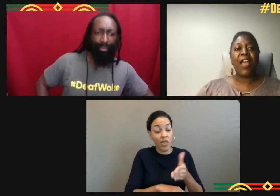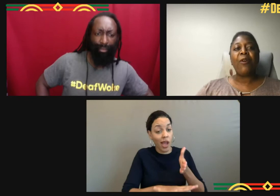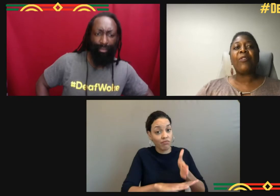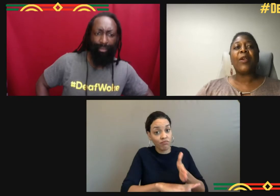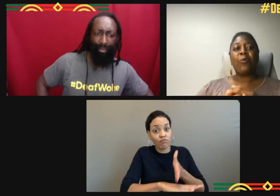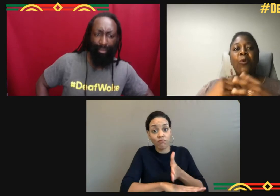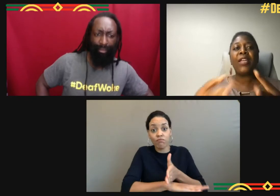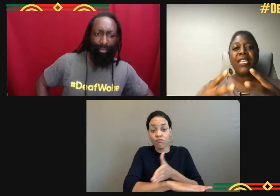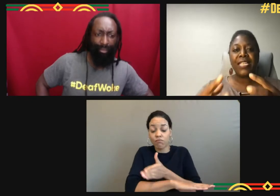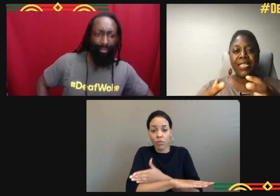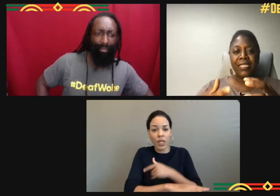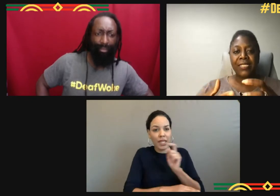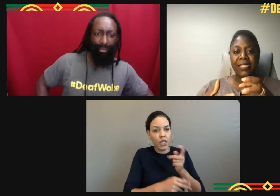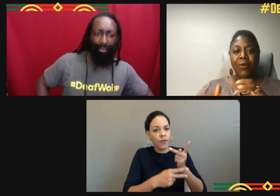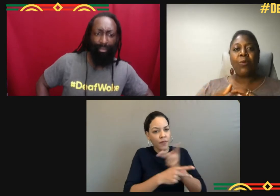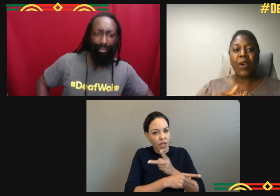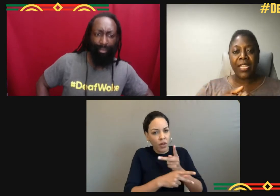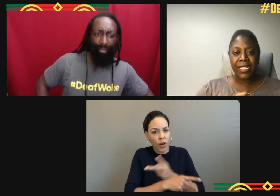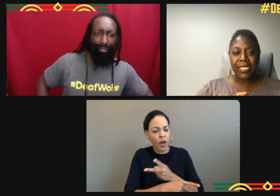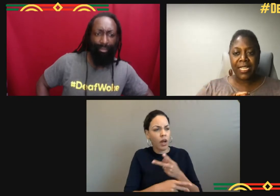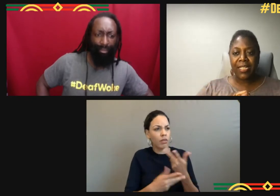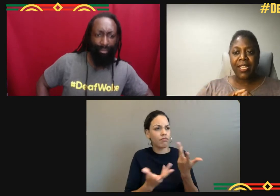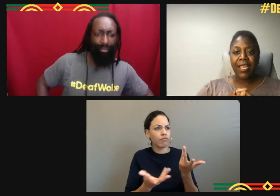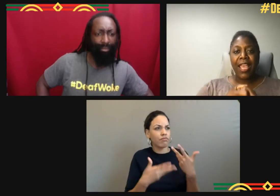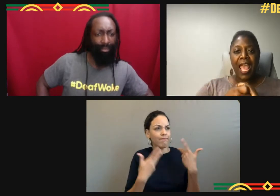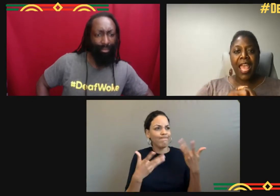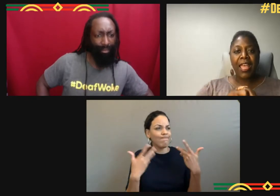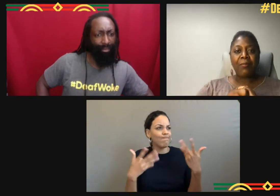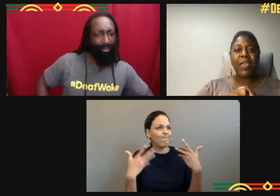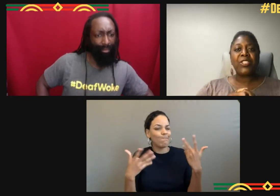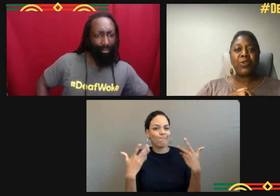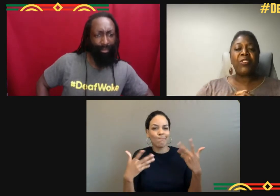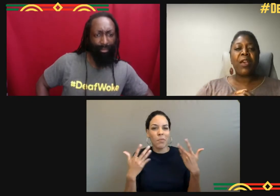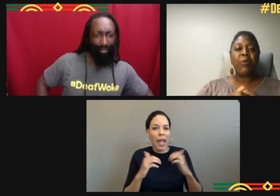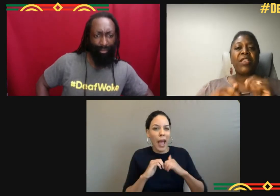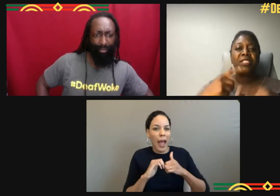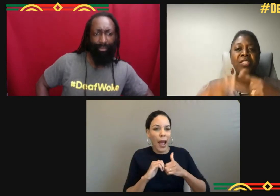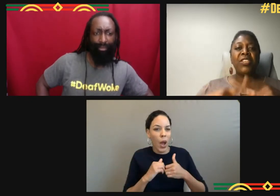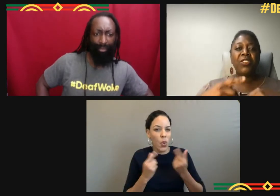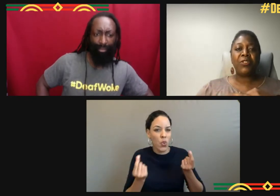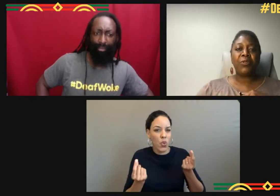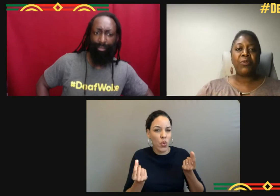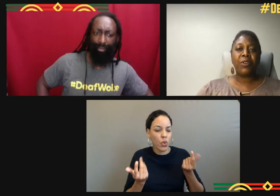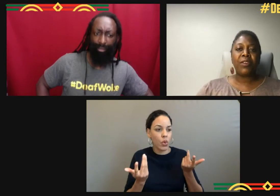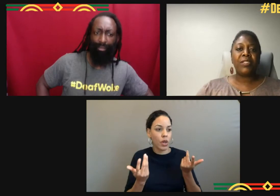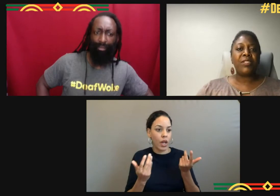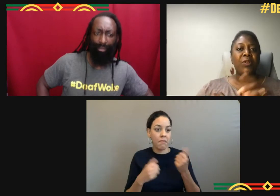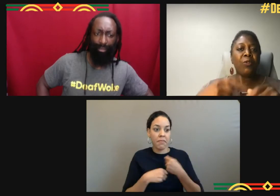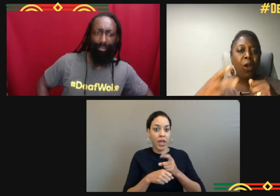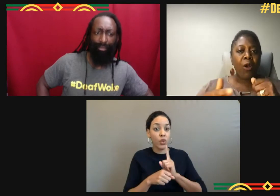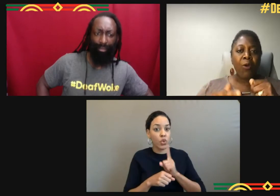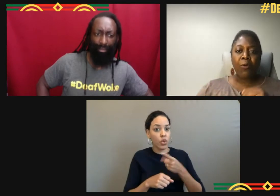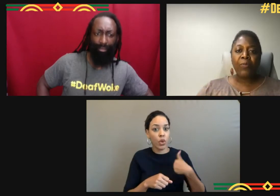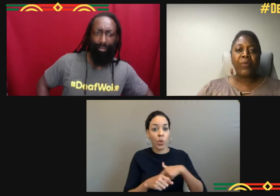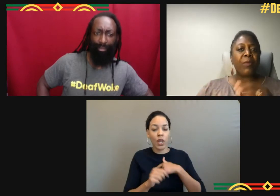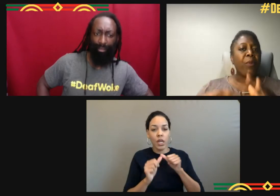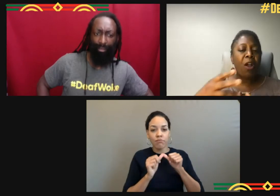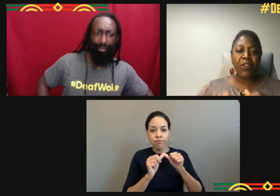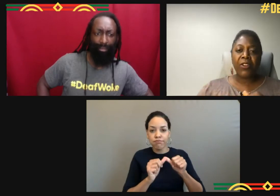to figure out like what is it, and make sure that we continue to